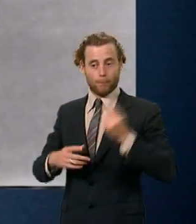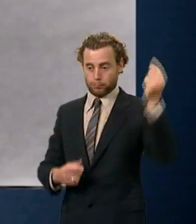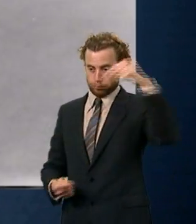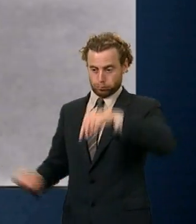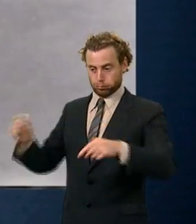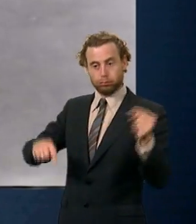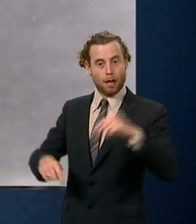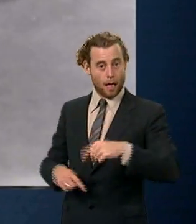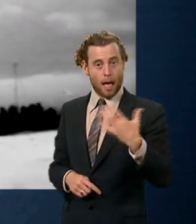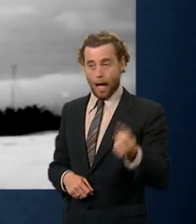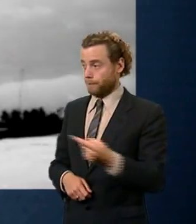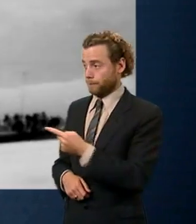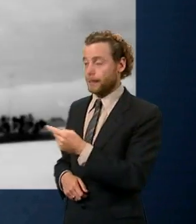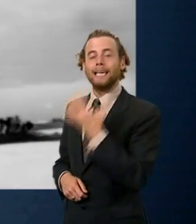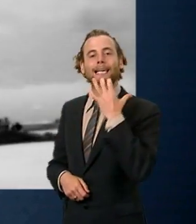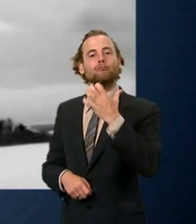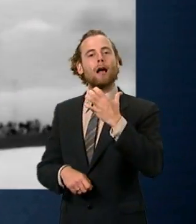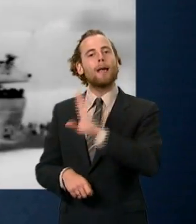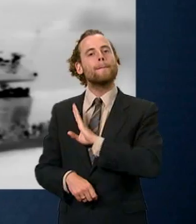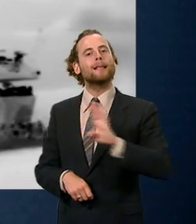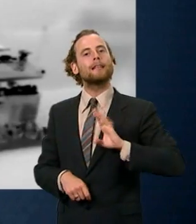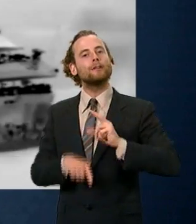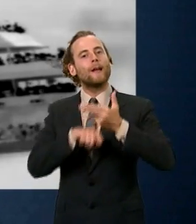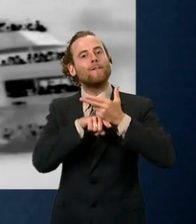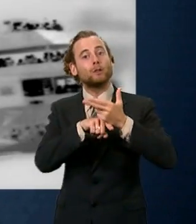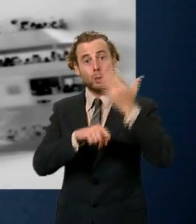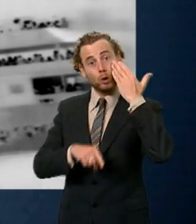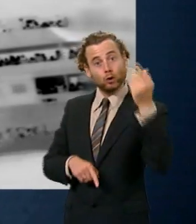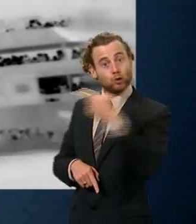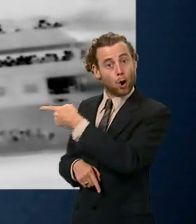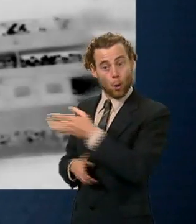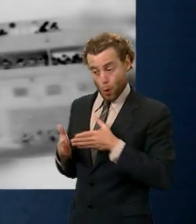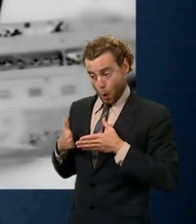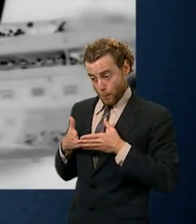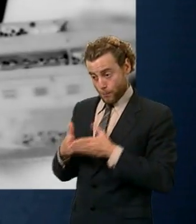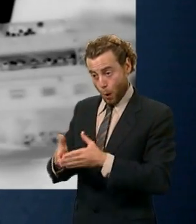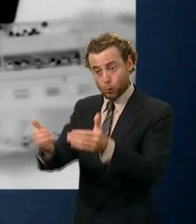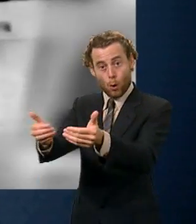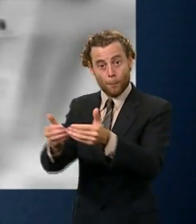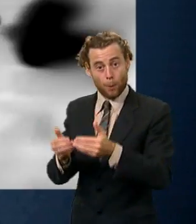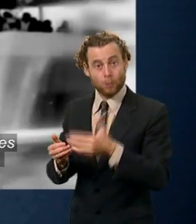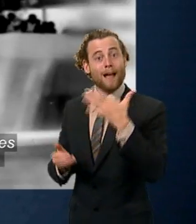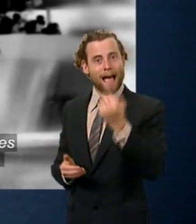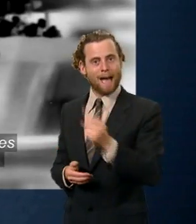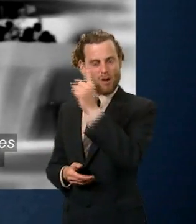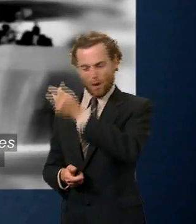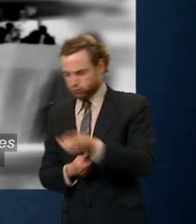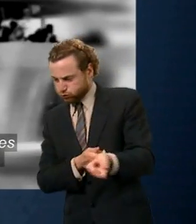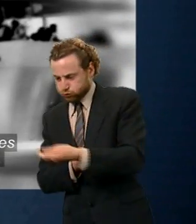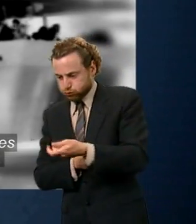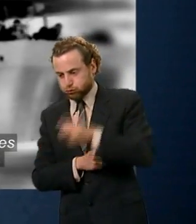Israeli military video and audio shows that as their boats surrounded the ship, the Israelis were driven back.